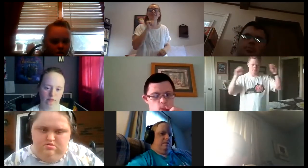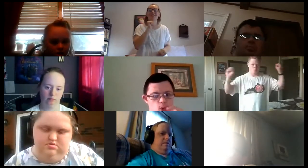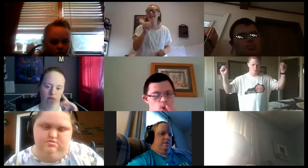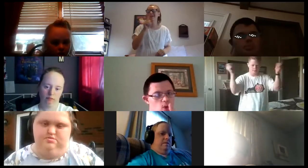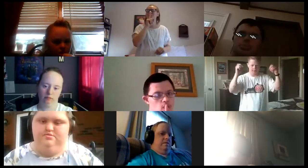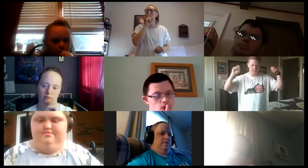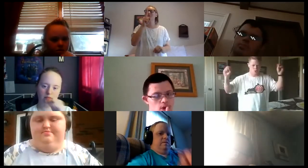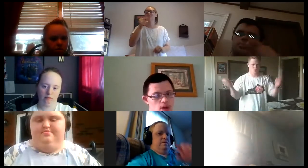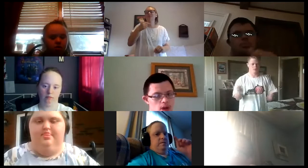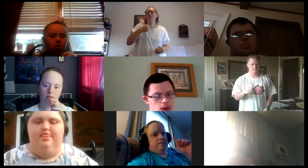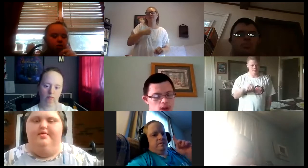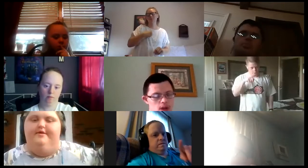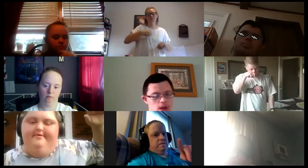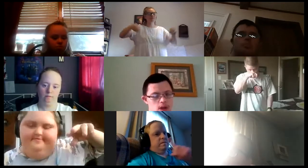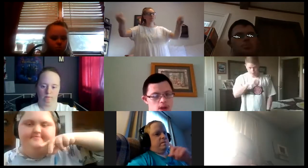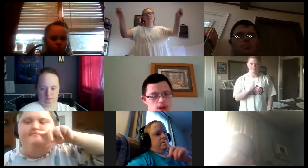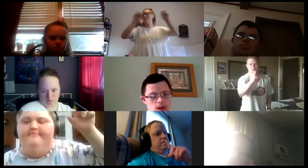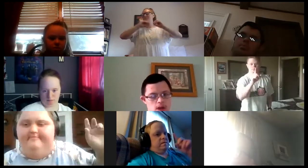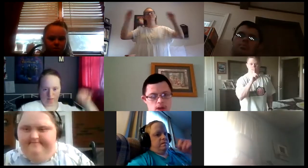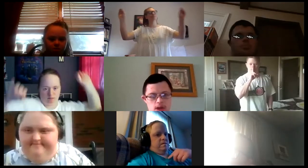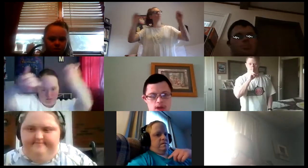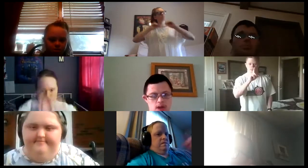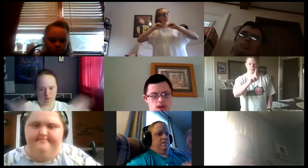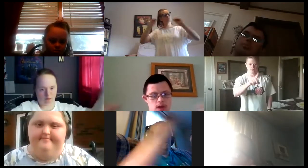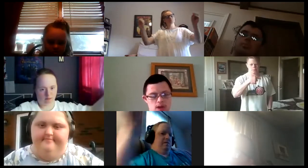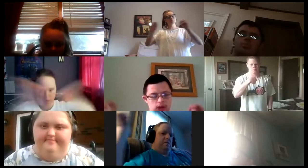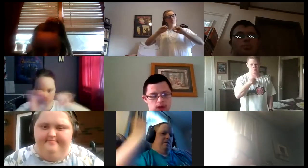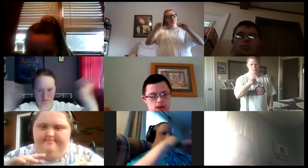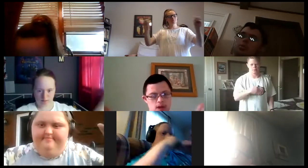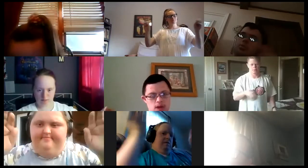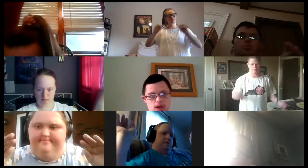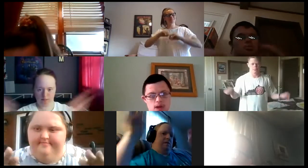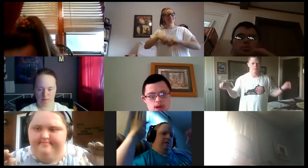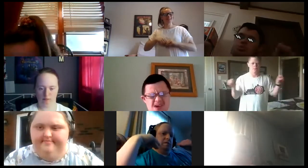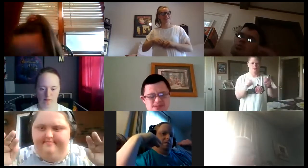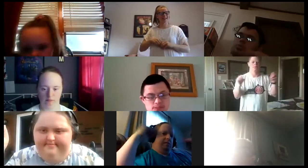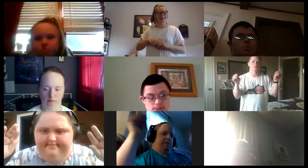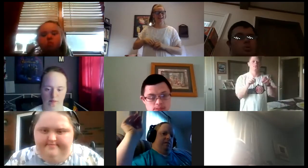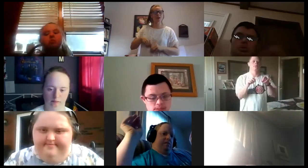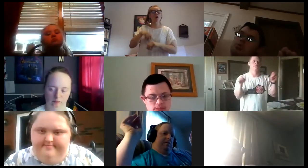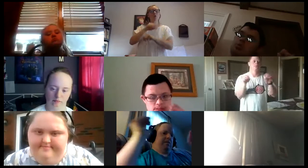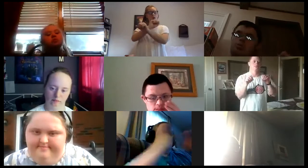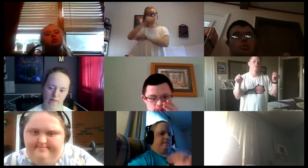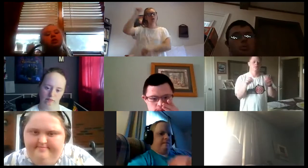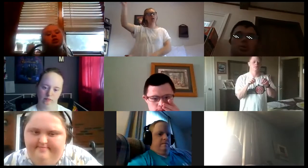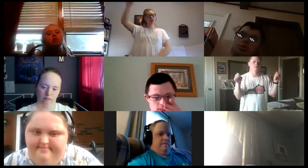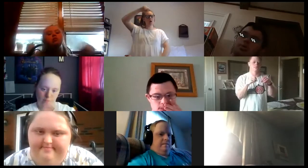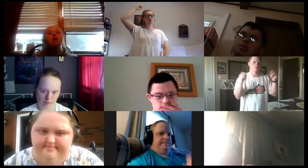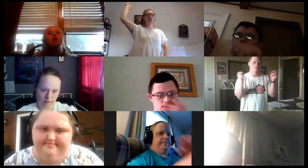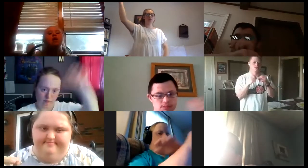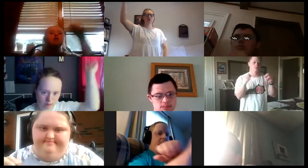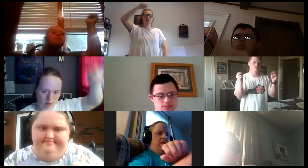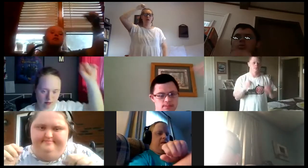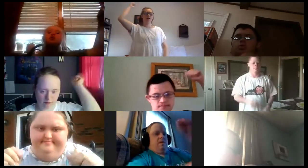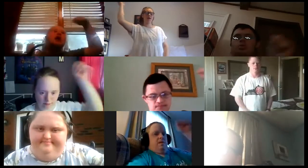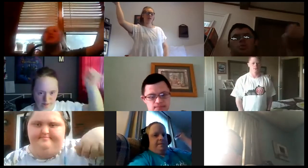can't tell me nothing can't i'm